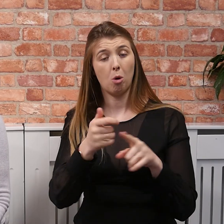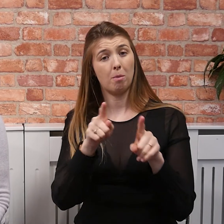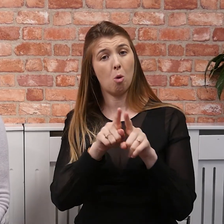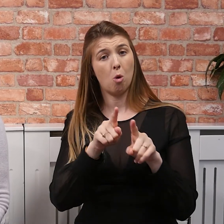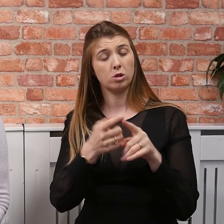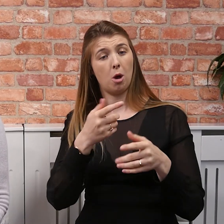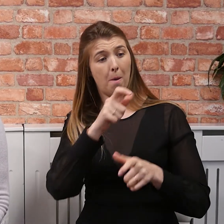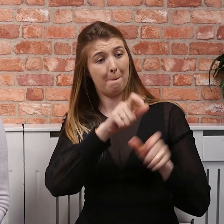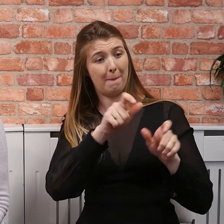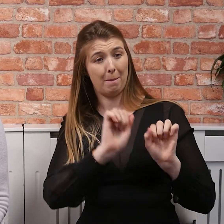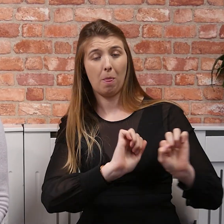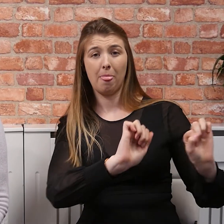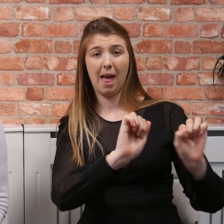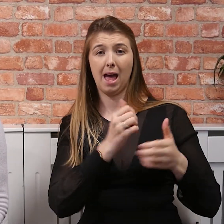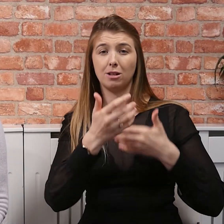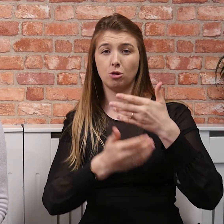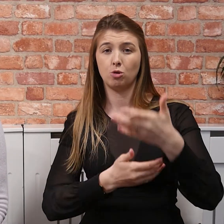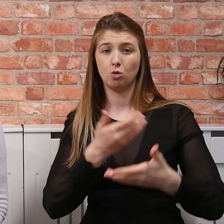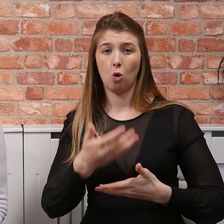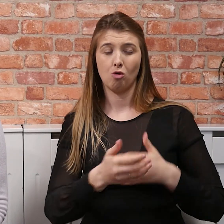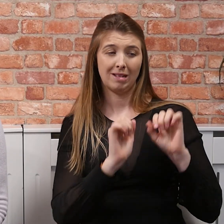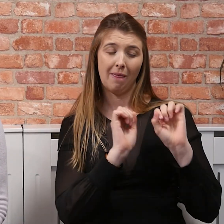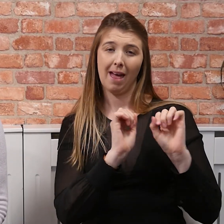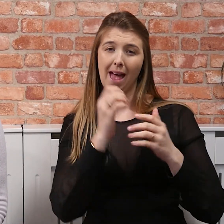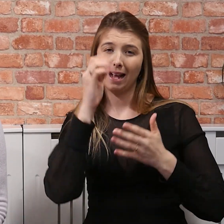where people have talked about their experience.